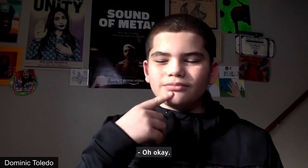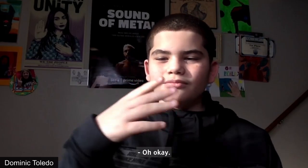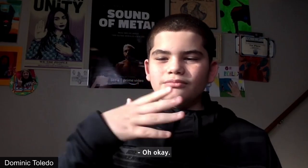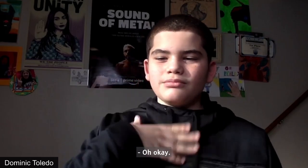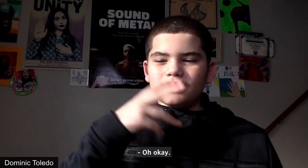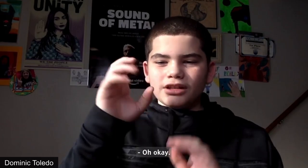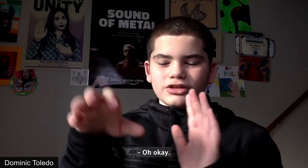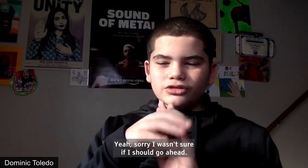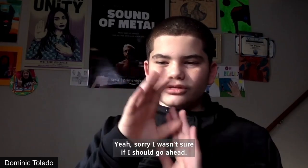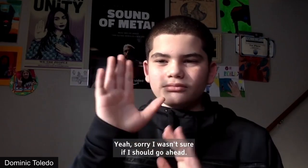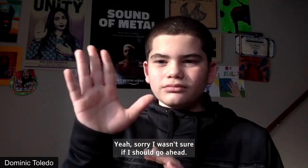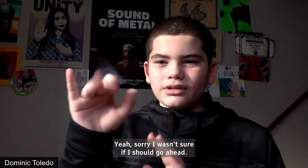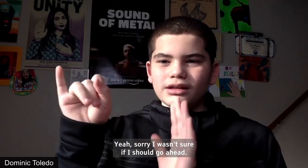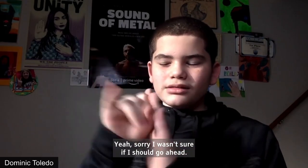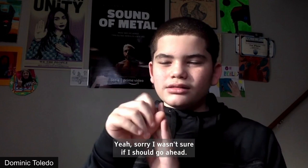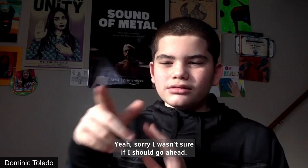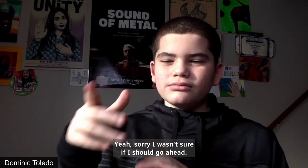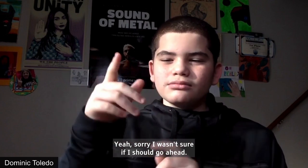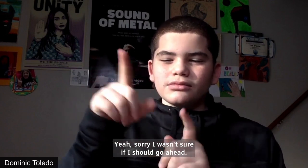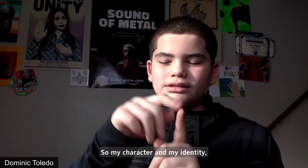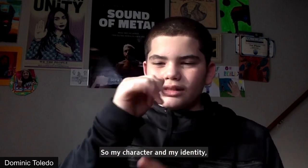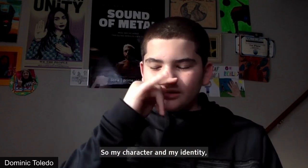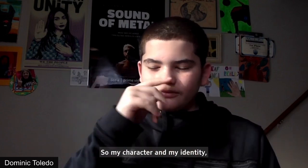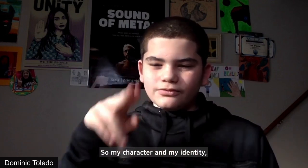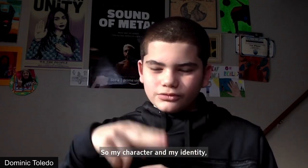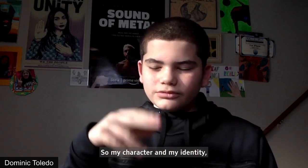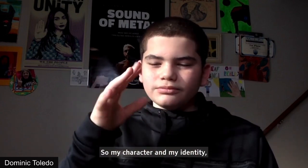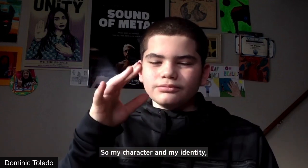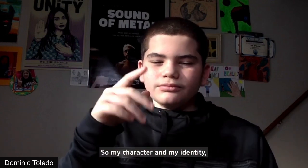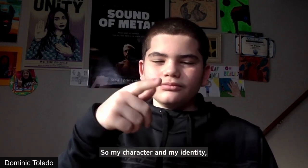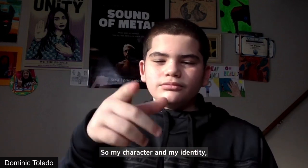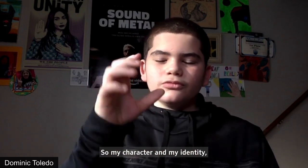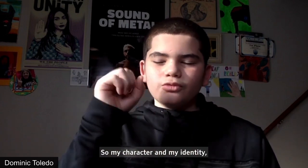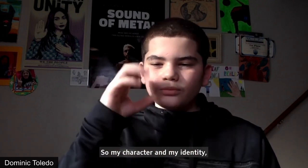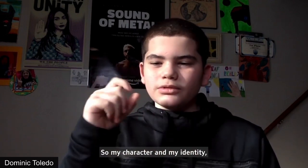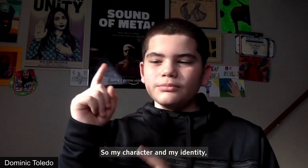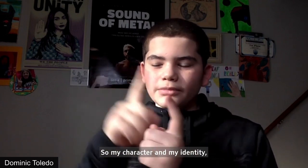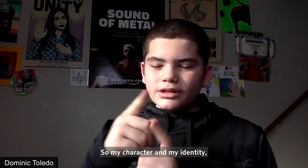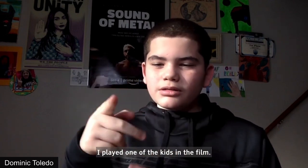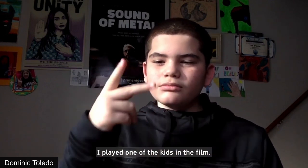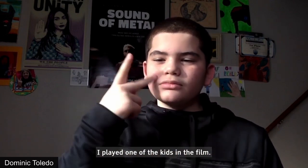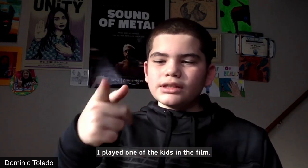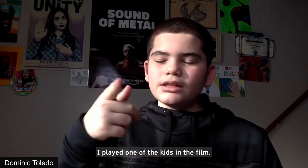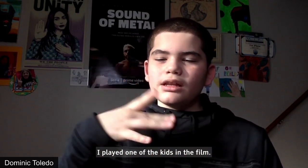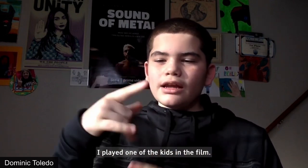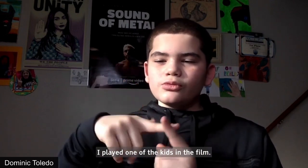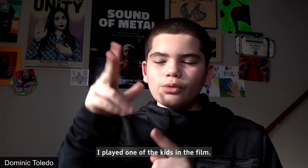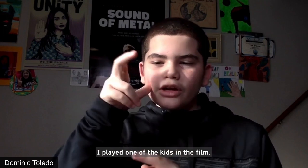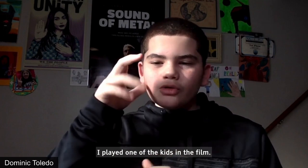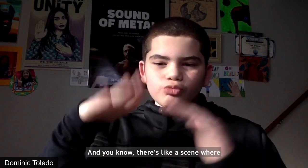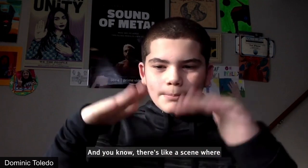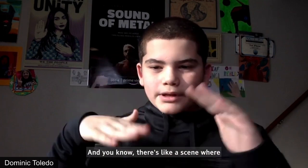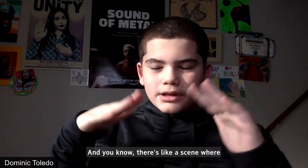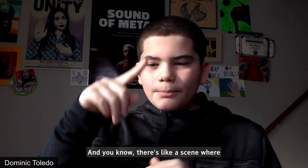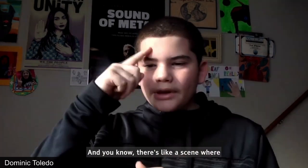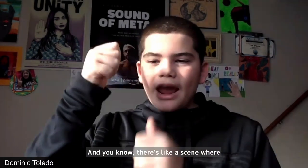Oh, okay. Okay, yeah, sorry, I wasn't sure if I should go ahead. So my character, you know, my identity, I play one of the kids in the